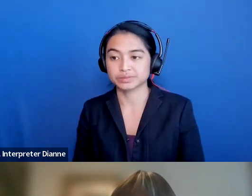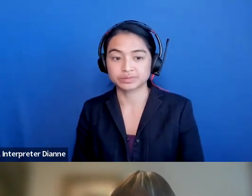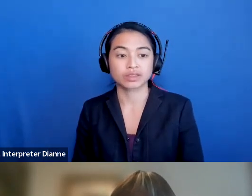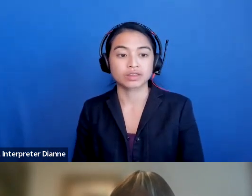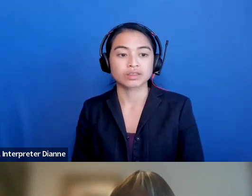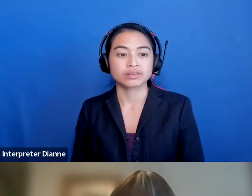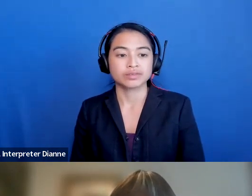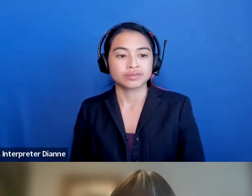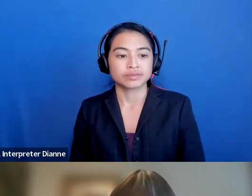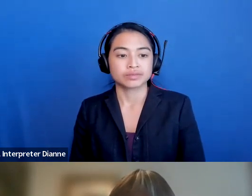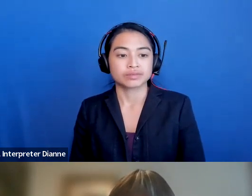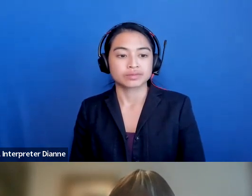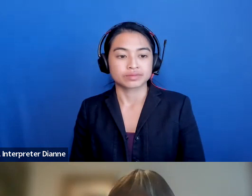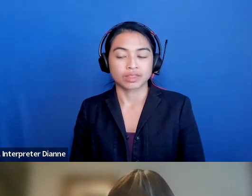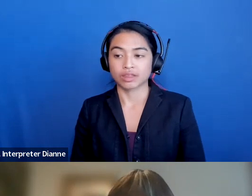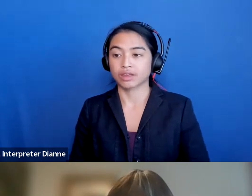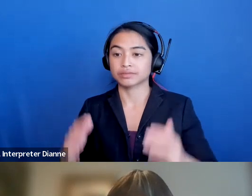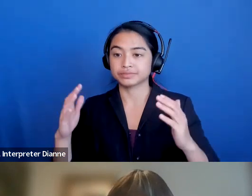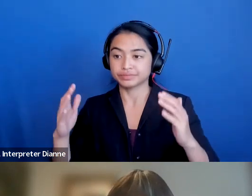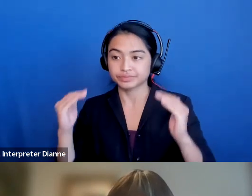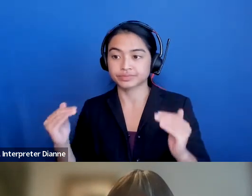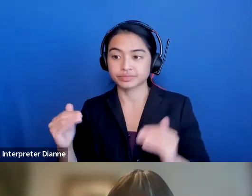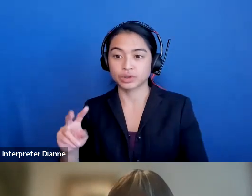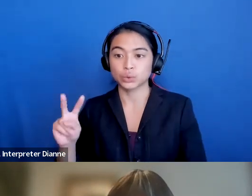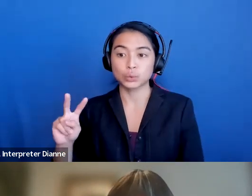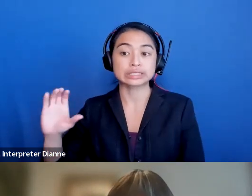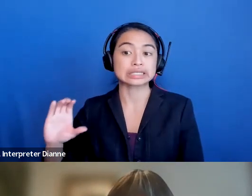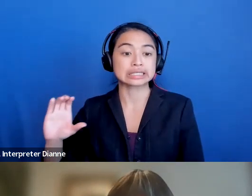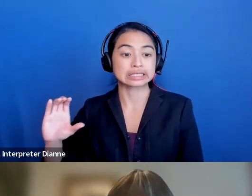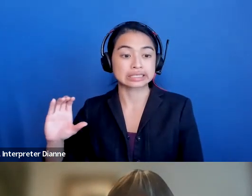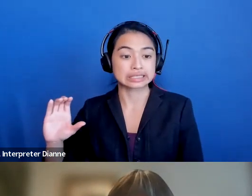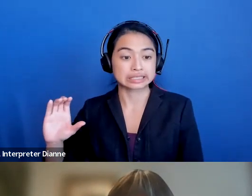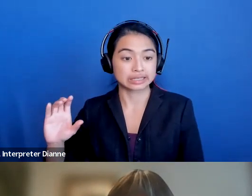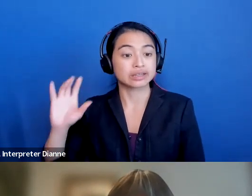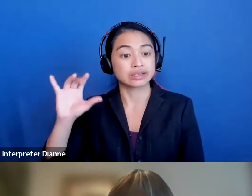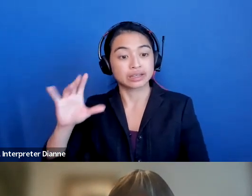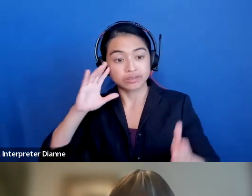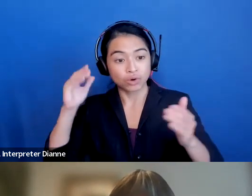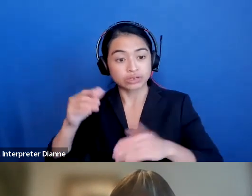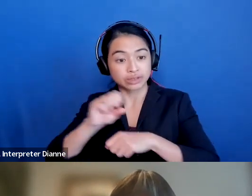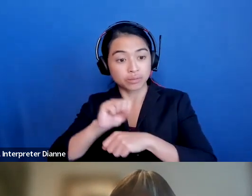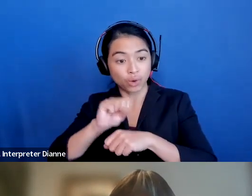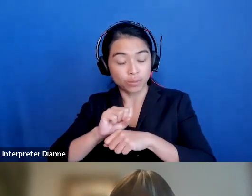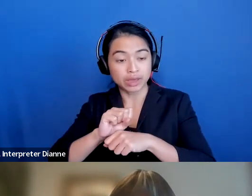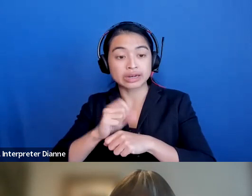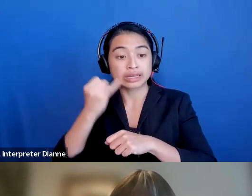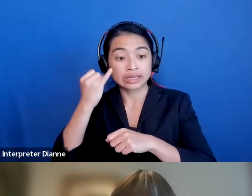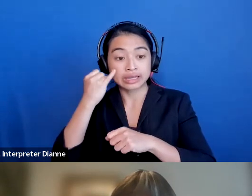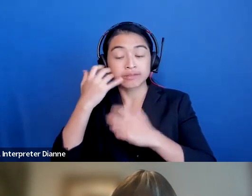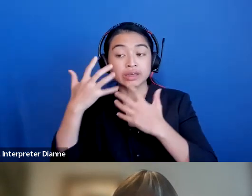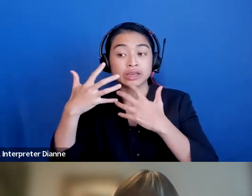Moving right along onto the next criteria, which would be 2C, and that's focused on employment is